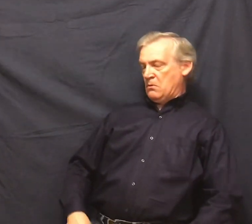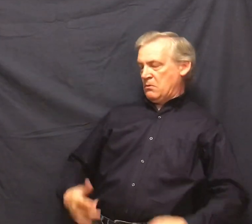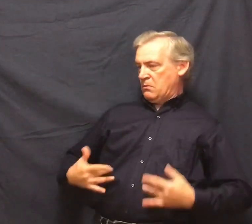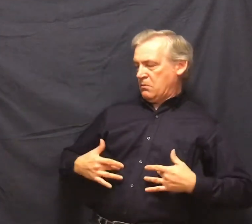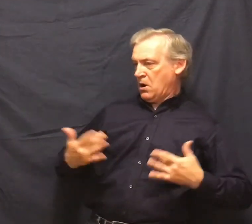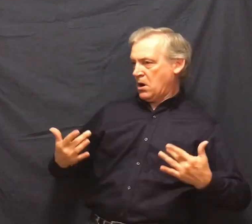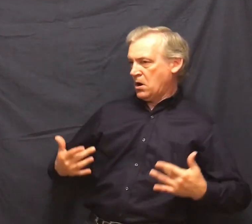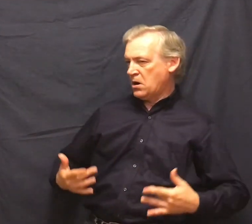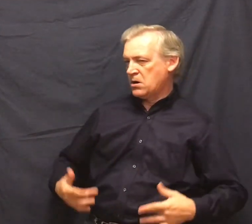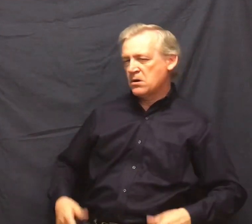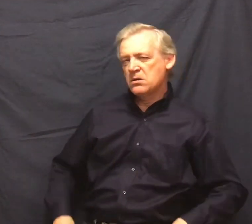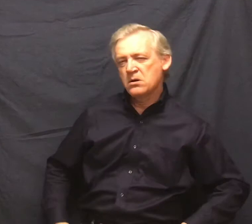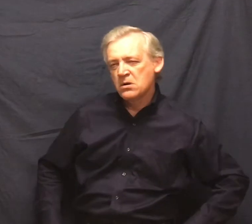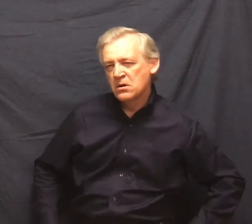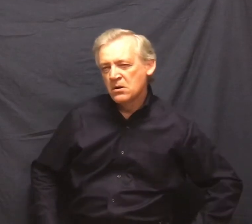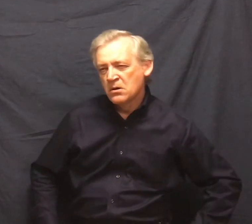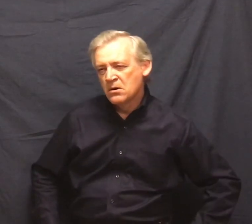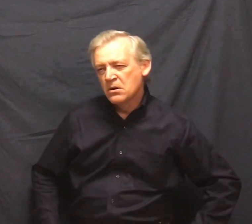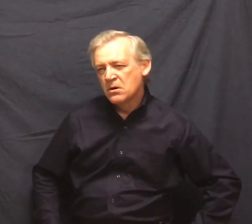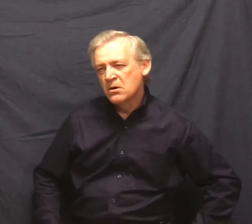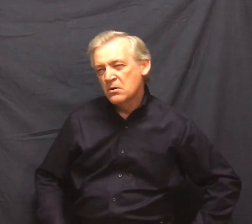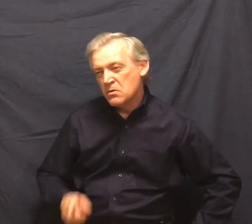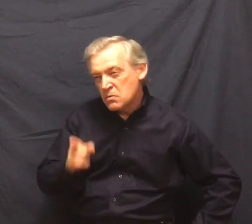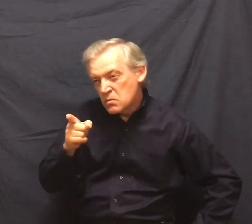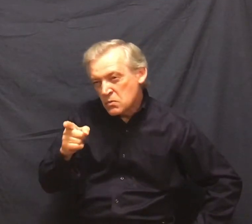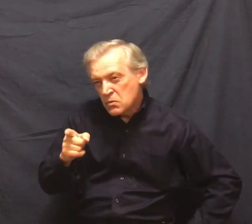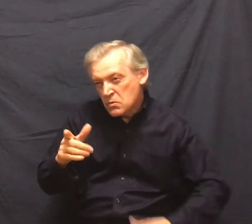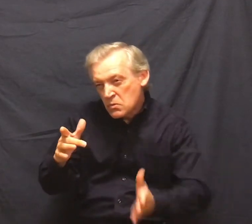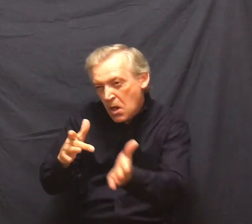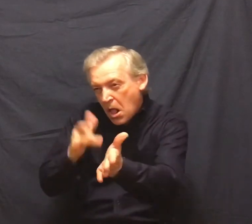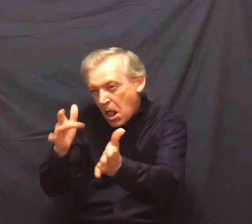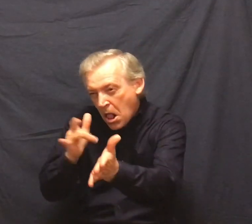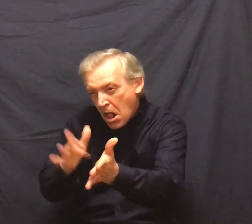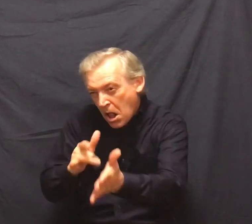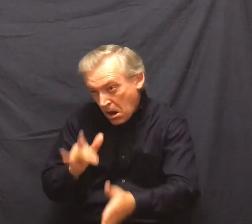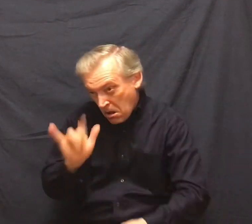I said, what stake you got in this guy? You taking his pay away from him?